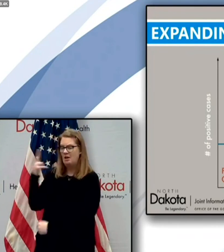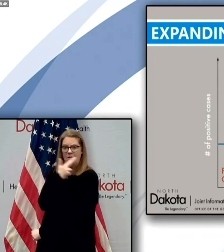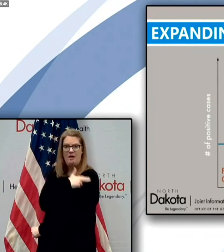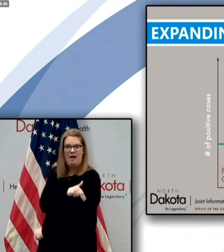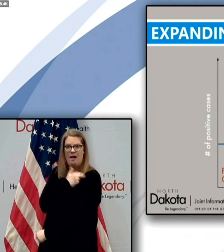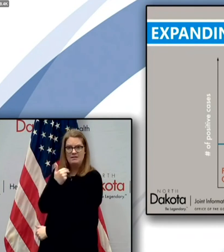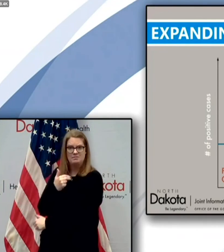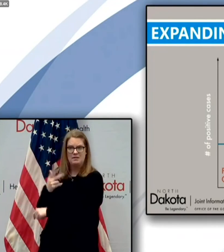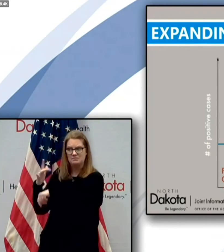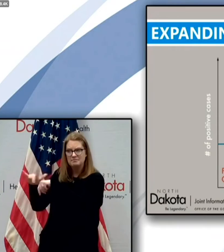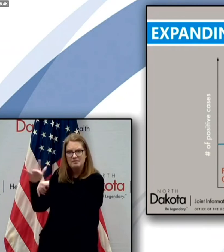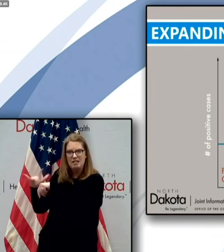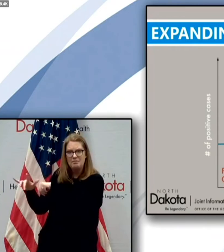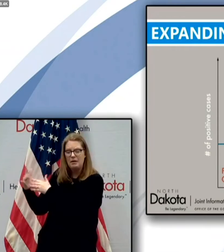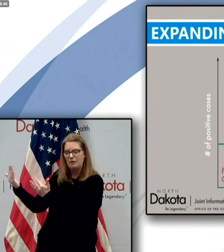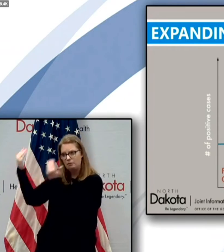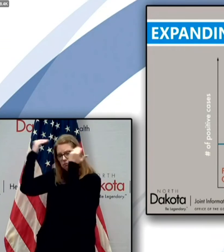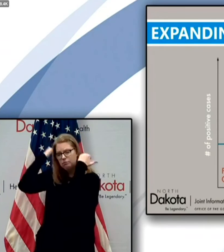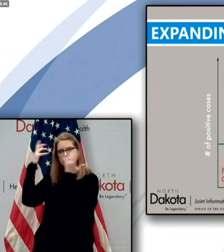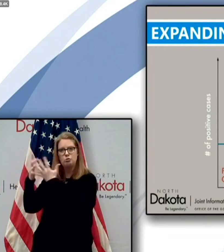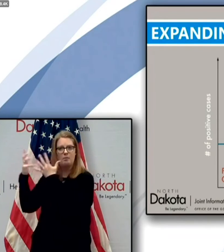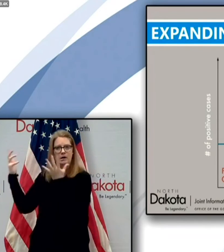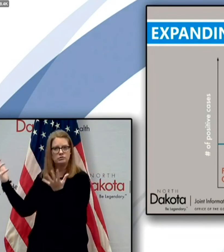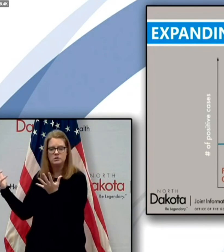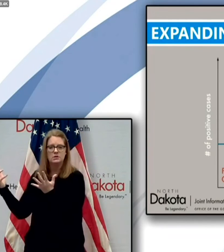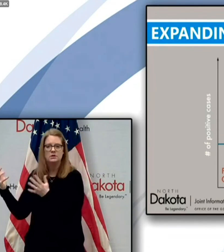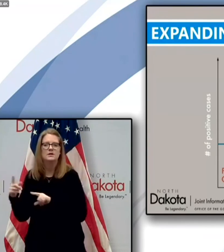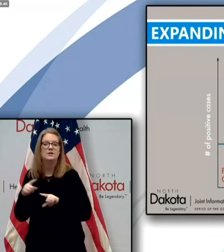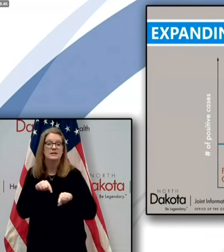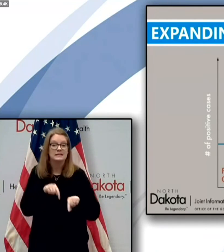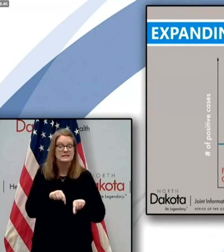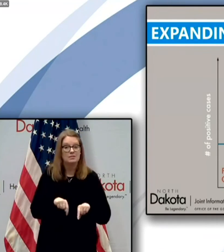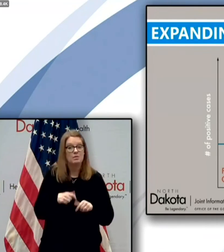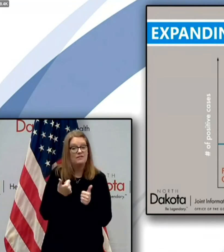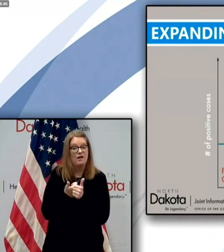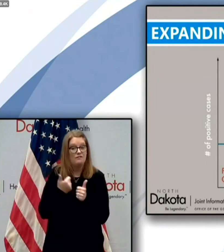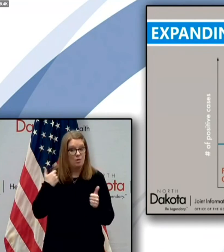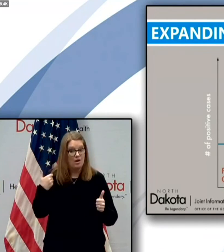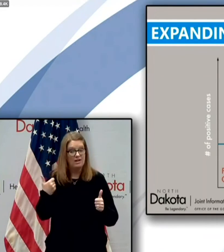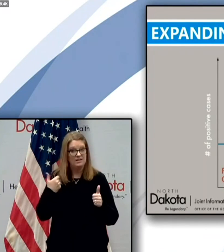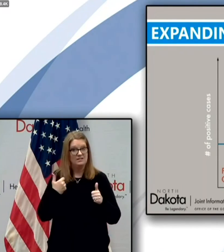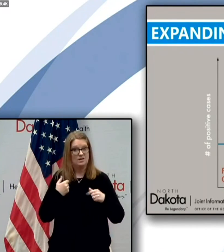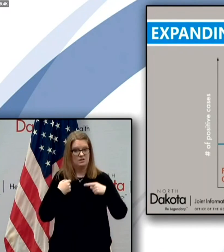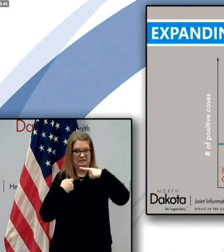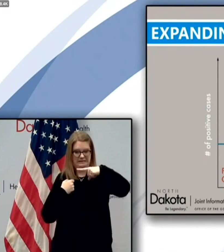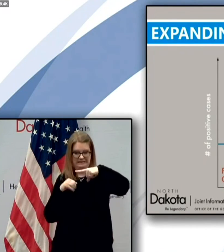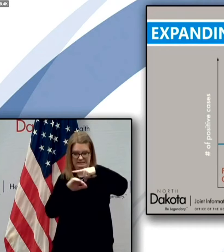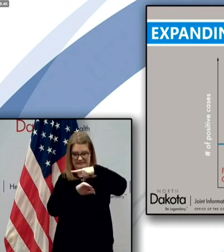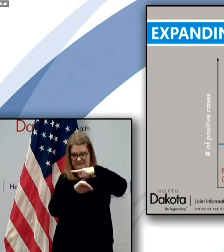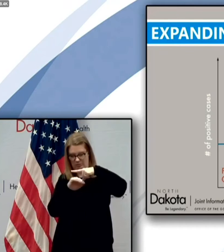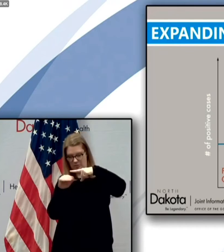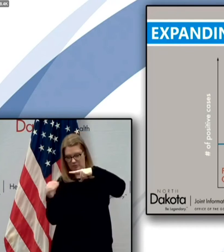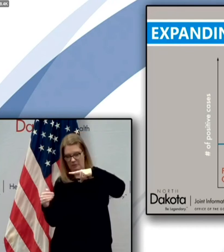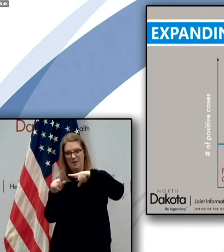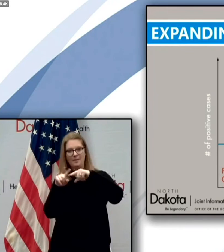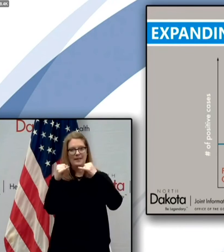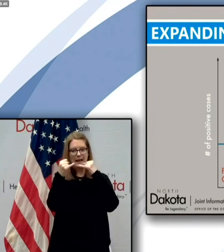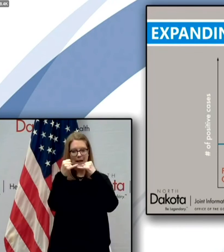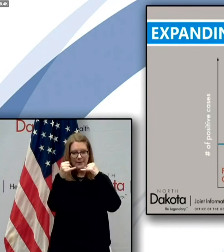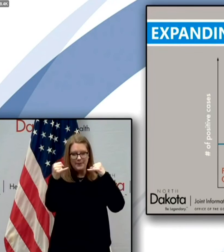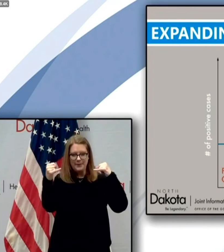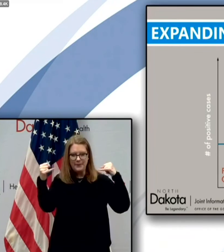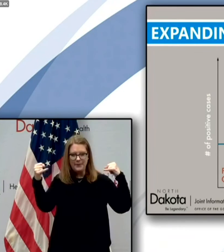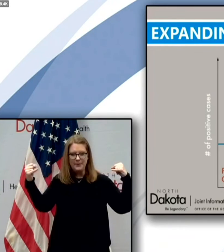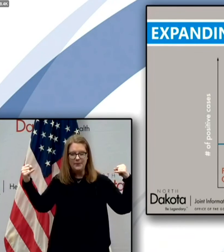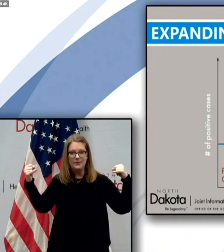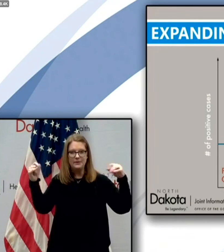hospital capacity. But even with that, even though we've avoided having those two lines cross, the little line, the thin line that goes across with the arrow going